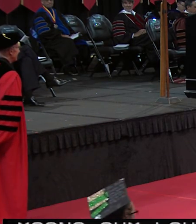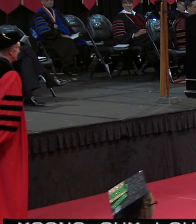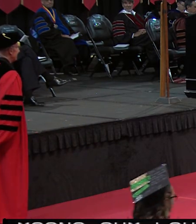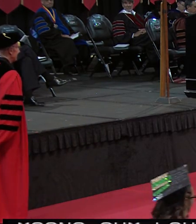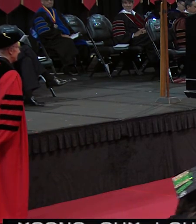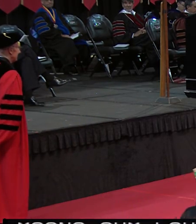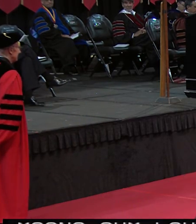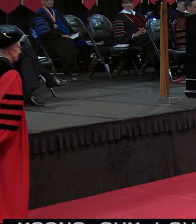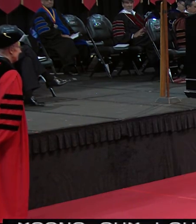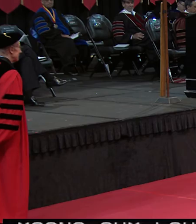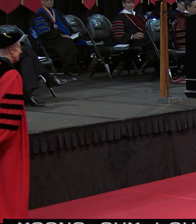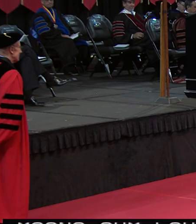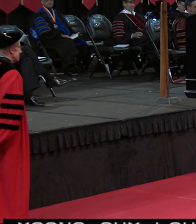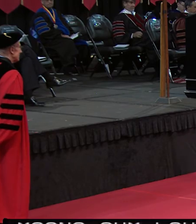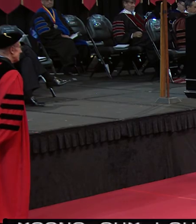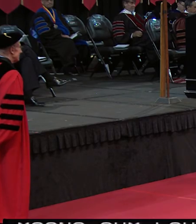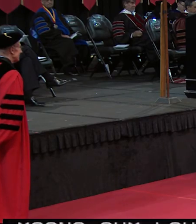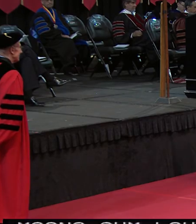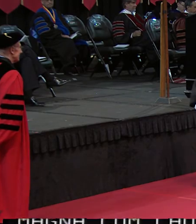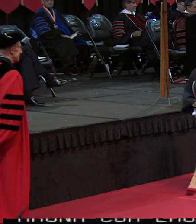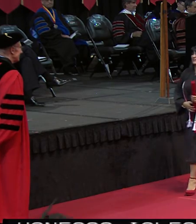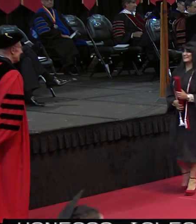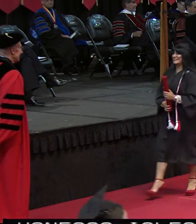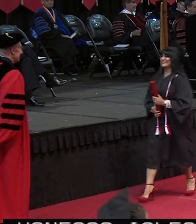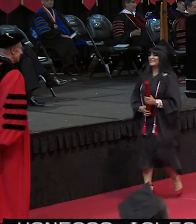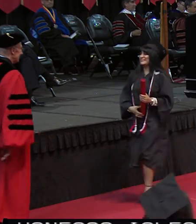Denise Rosario Ledesma.